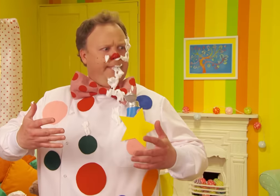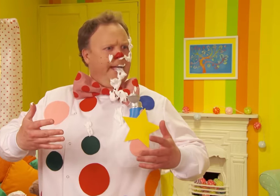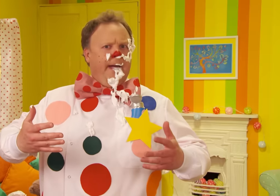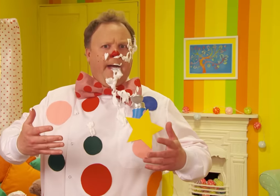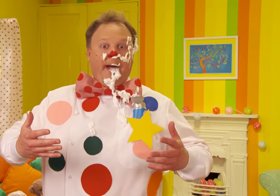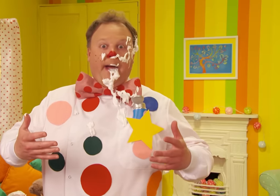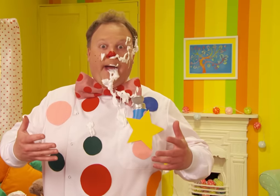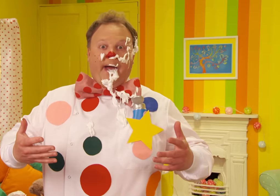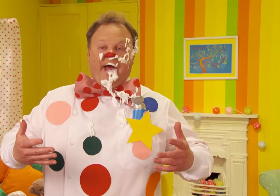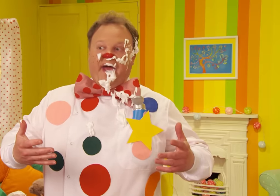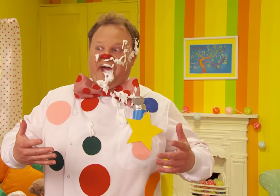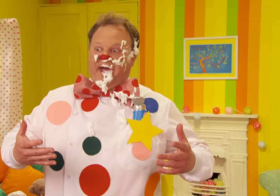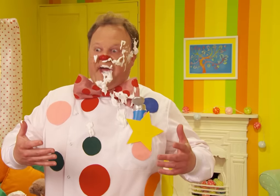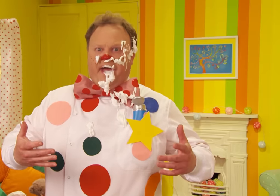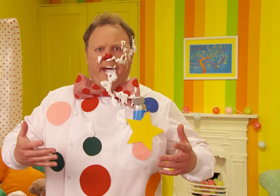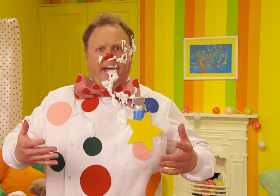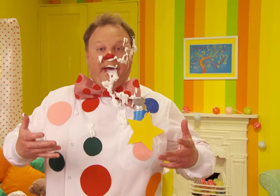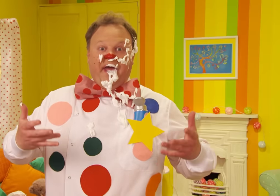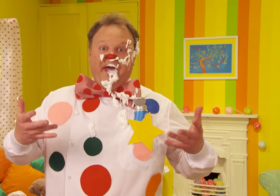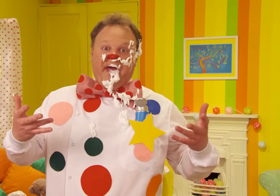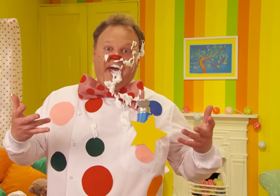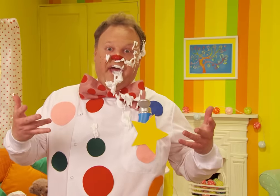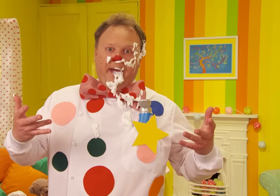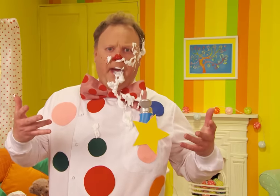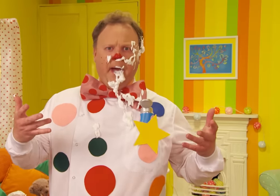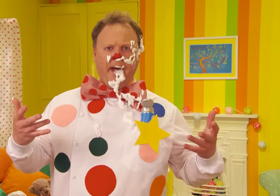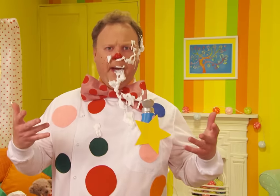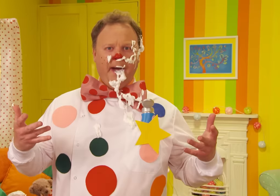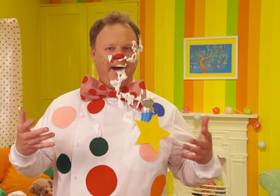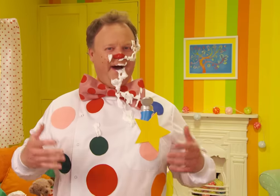Oh no, Dentist Tumble. You are funny.